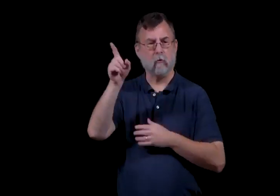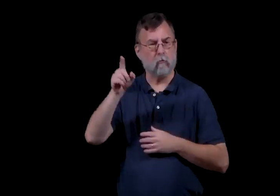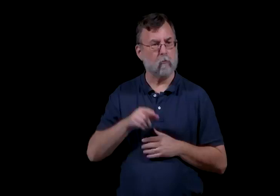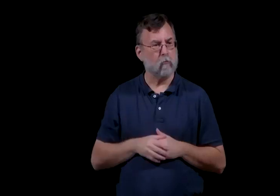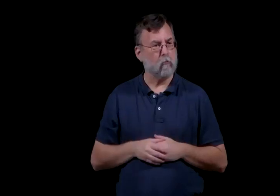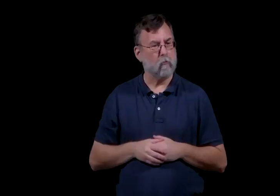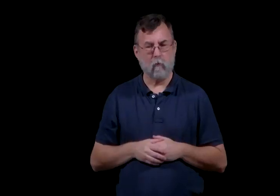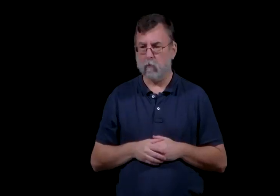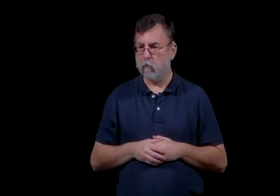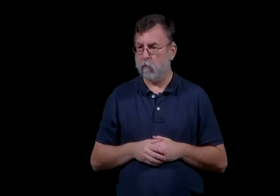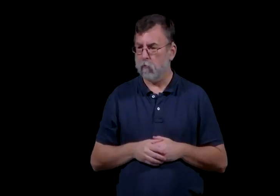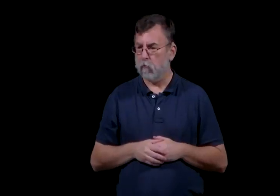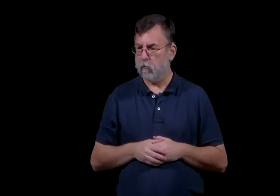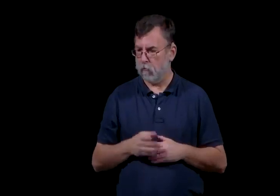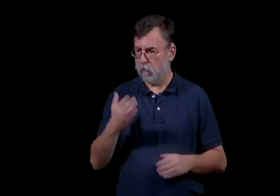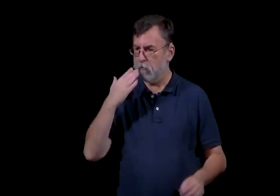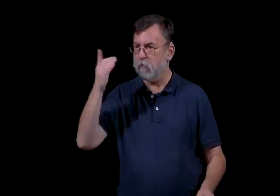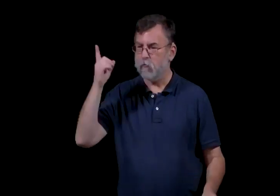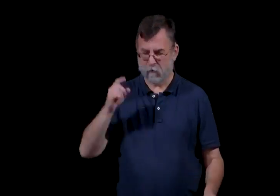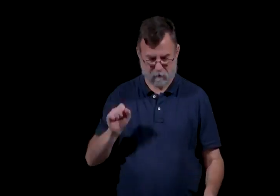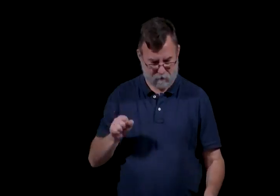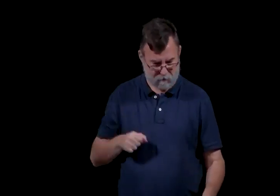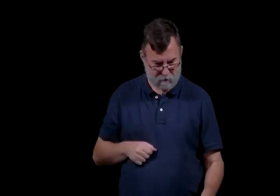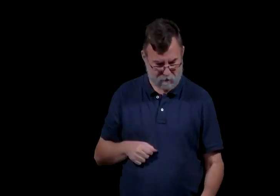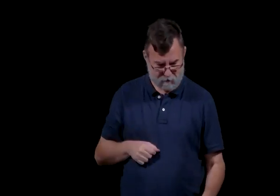and praise God and thank him for what he's given you.